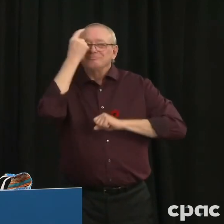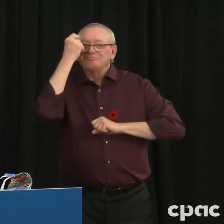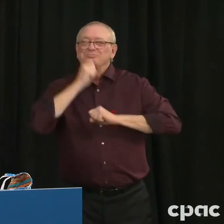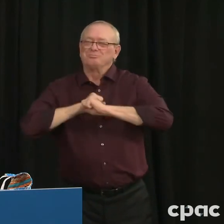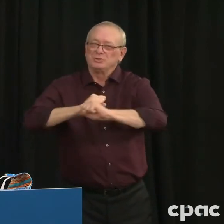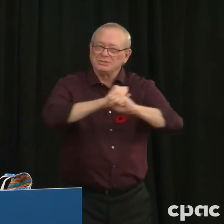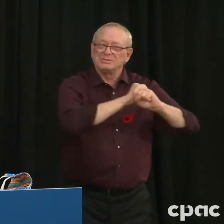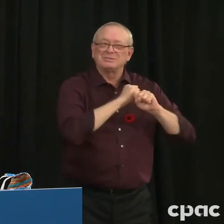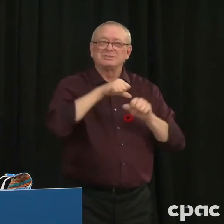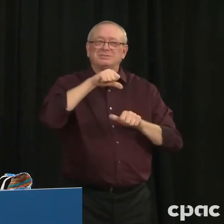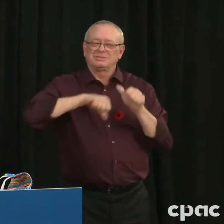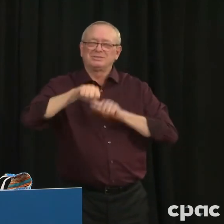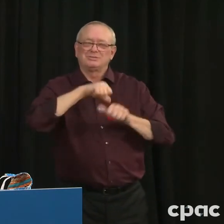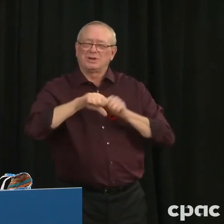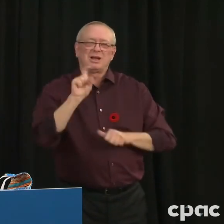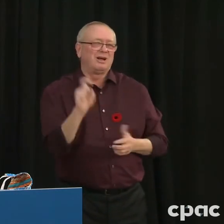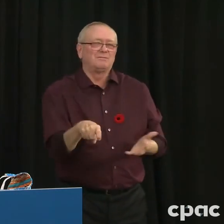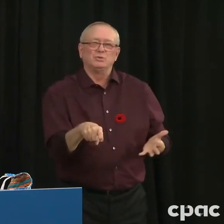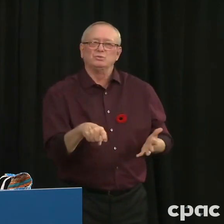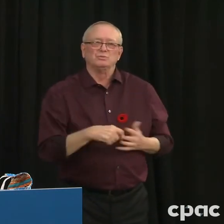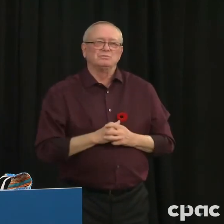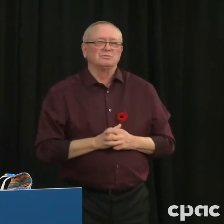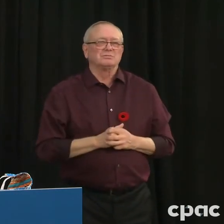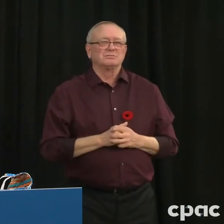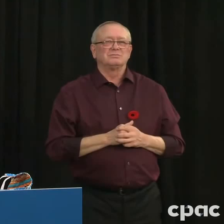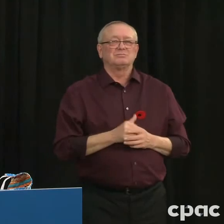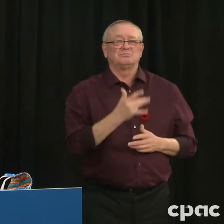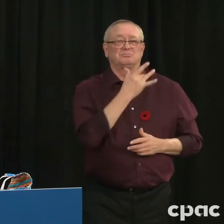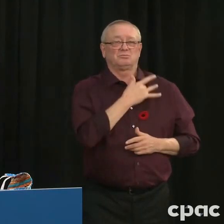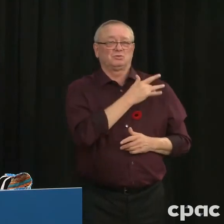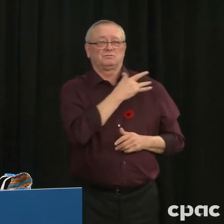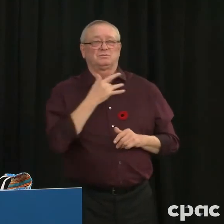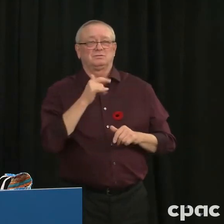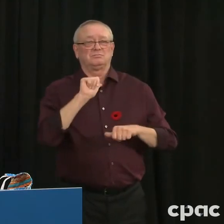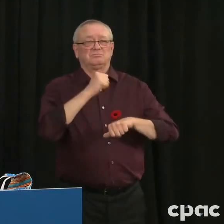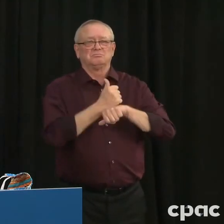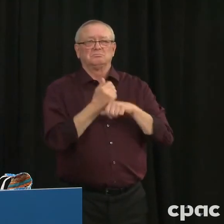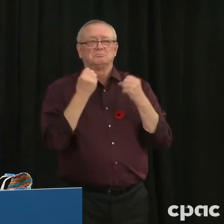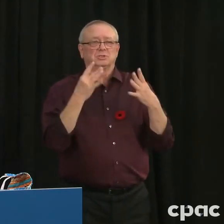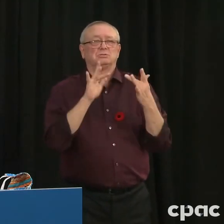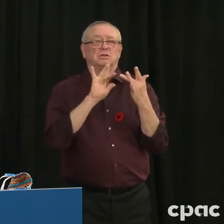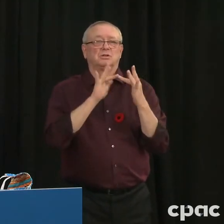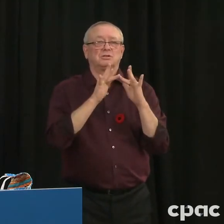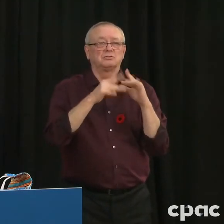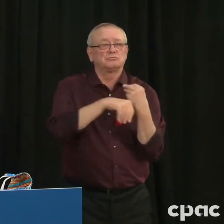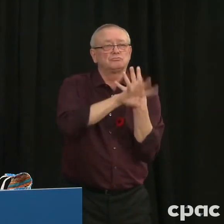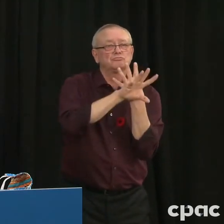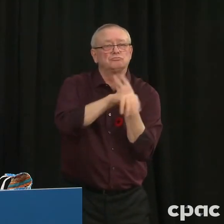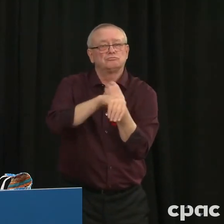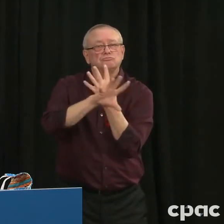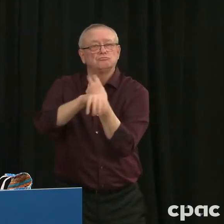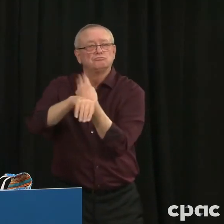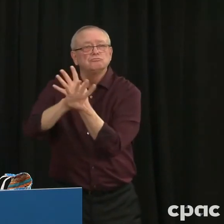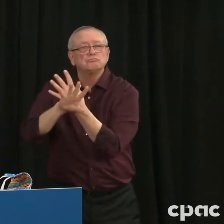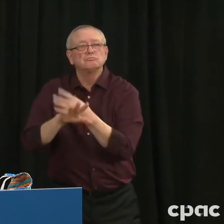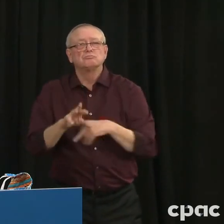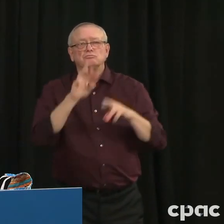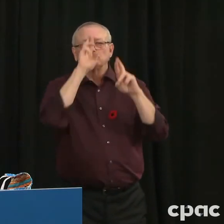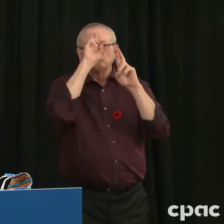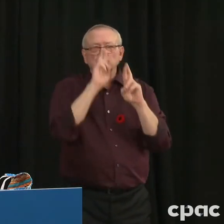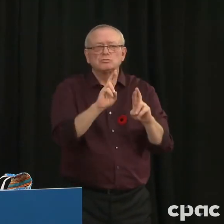throughout the province have moved to a virtual format, and many legions will be holding smaller gatherings for their